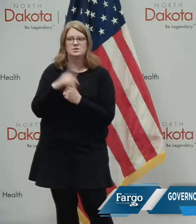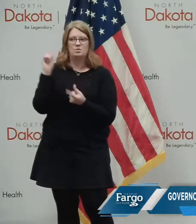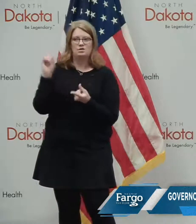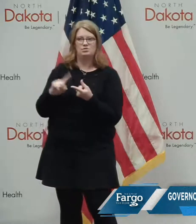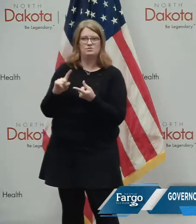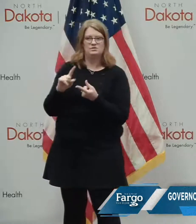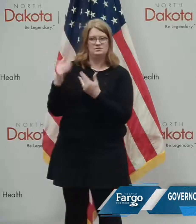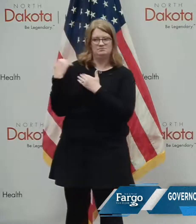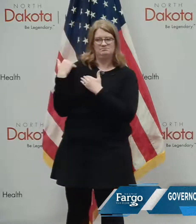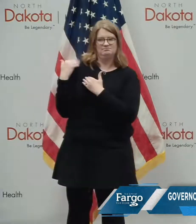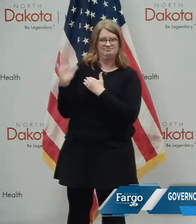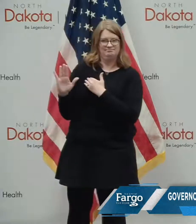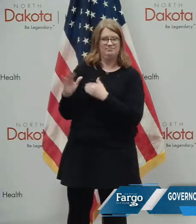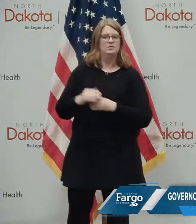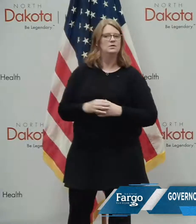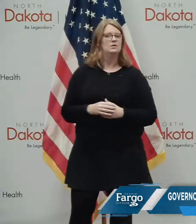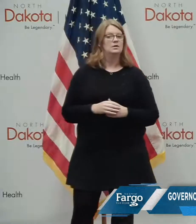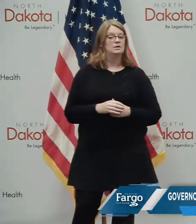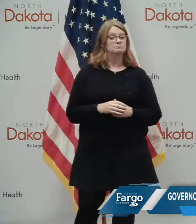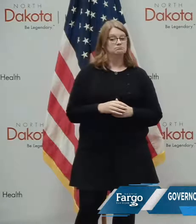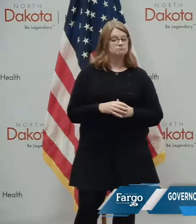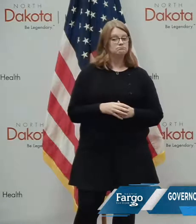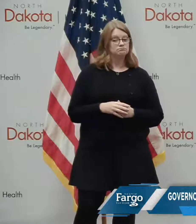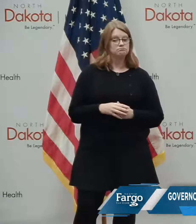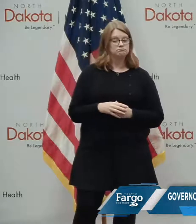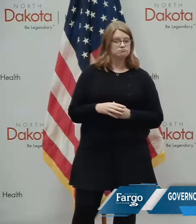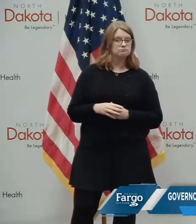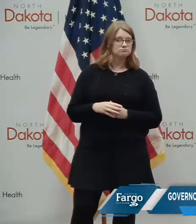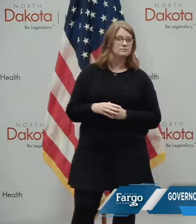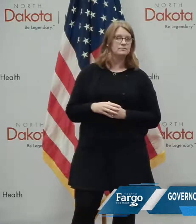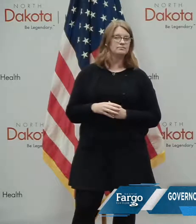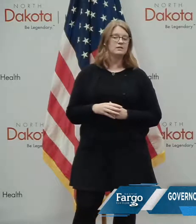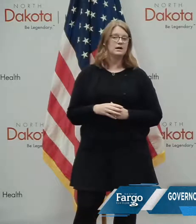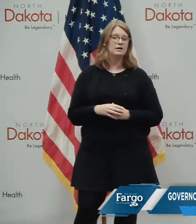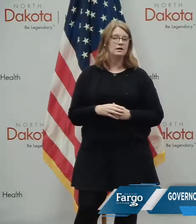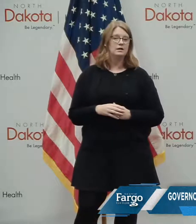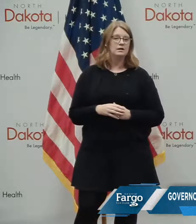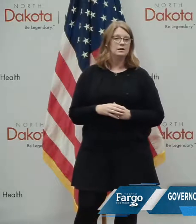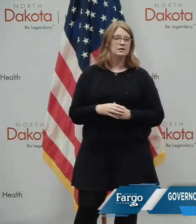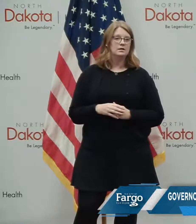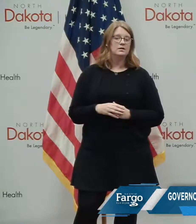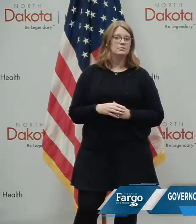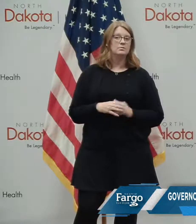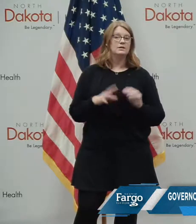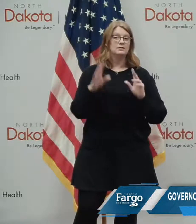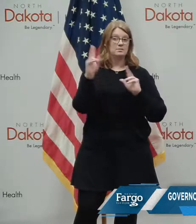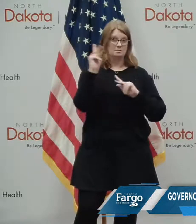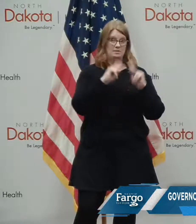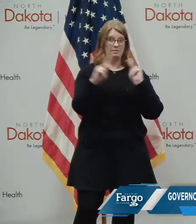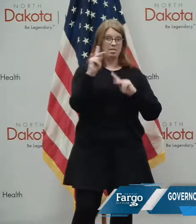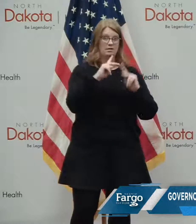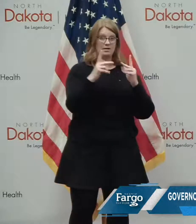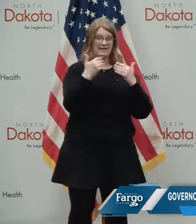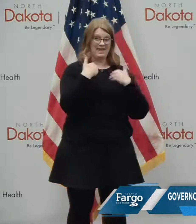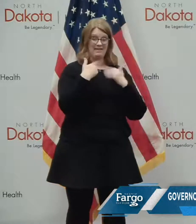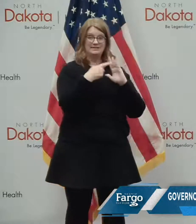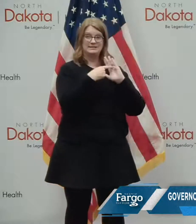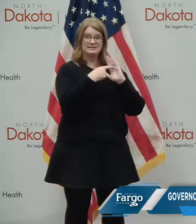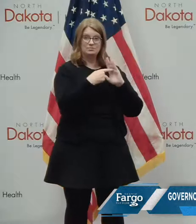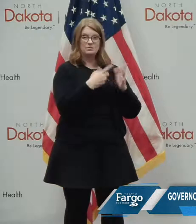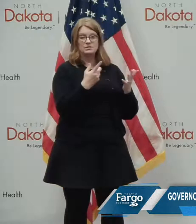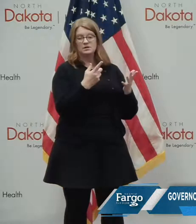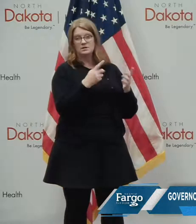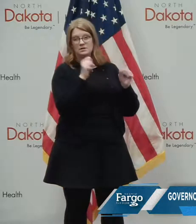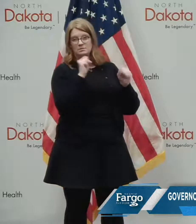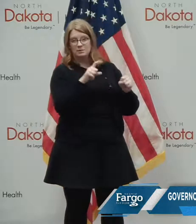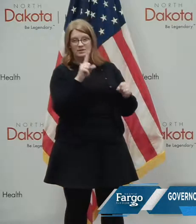So I do believe that people, when they're symptomatic, are probably very good about